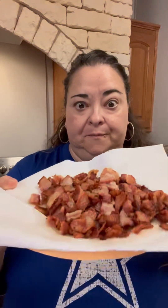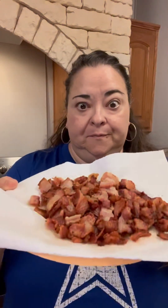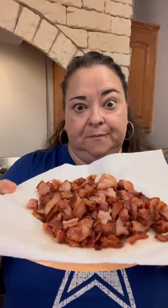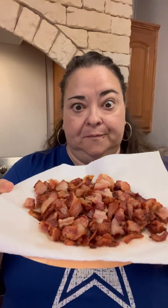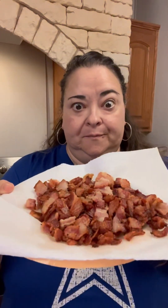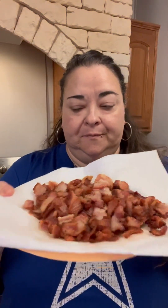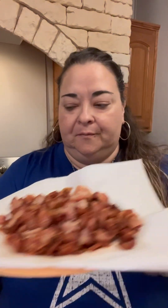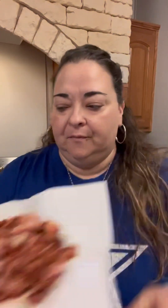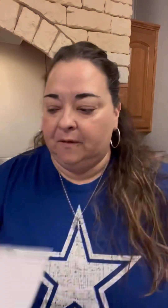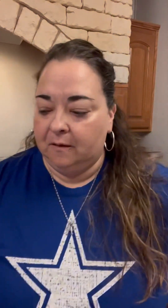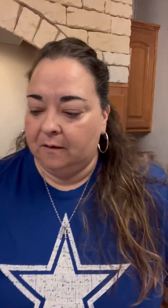here. Yum.